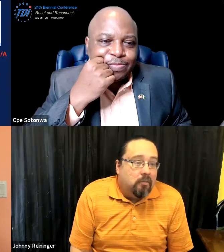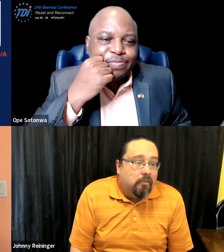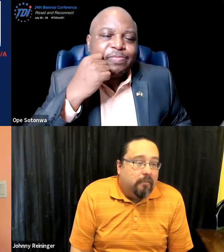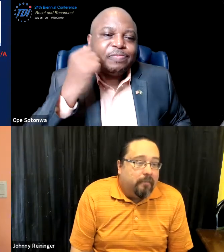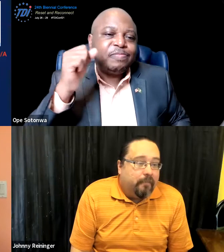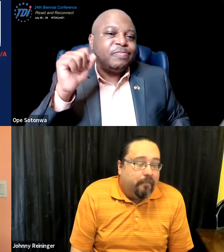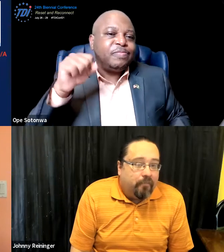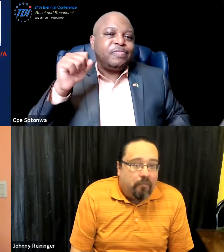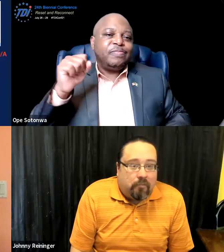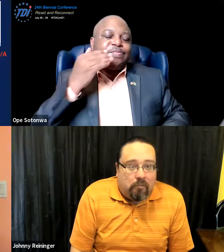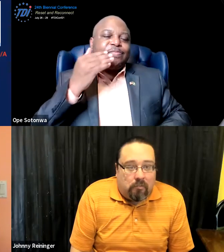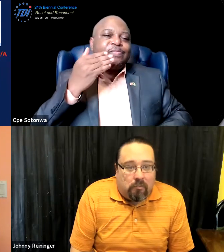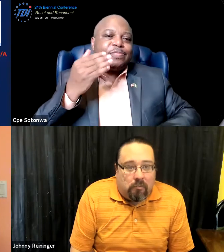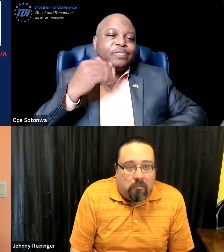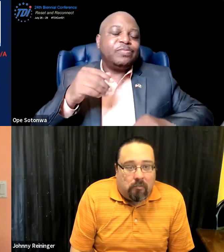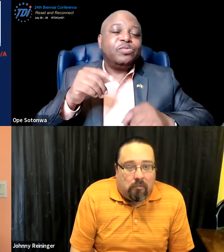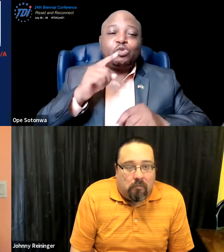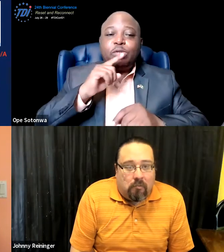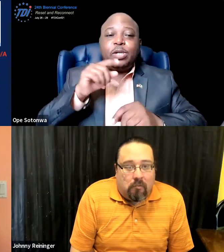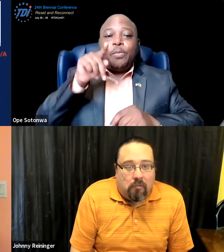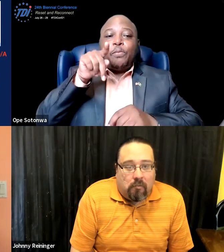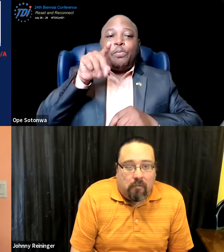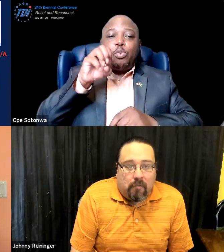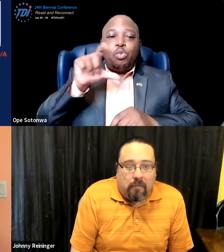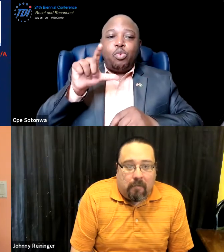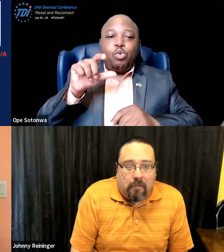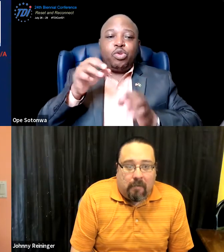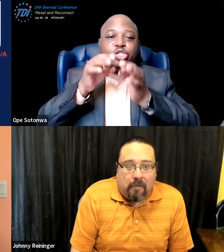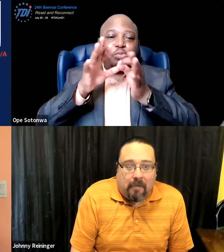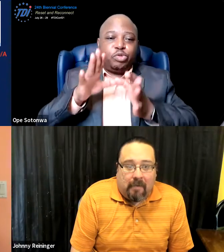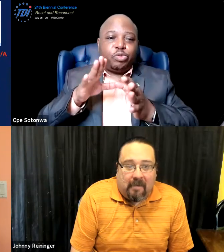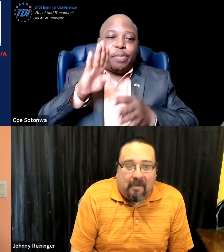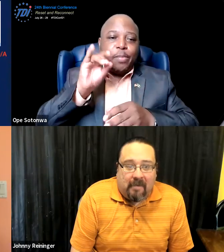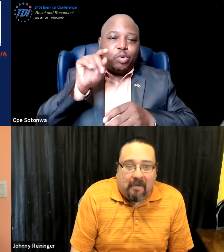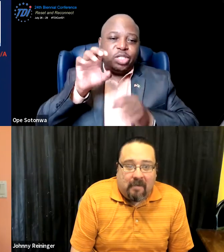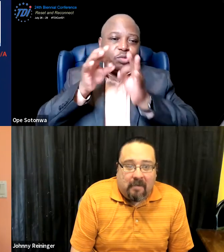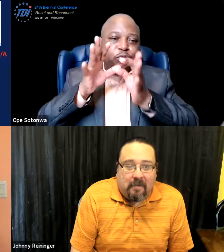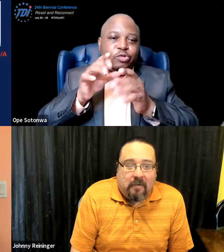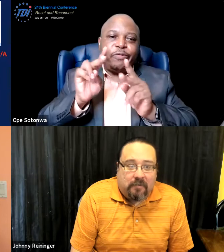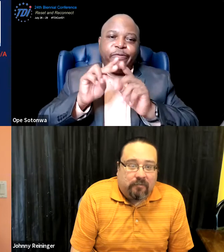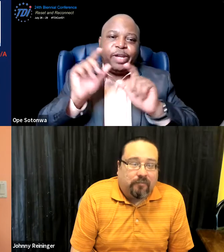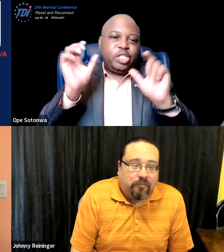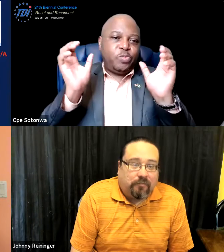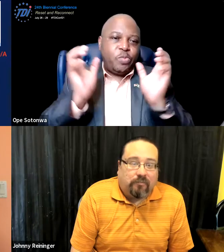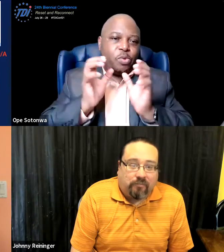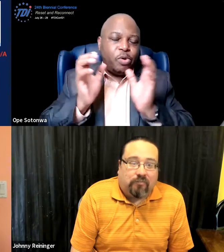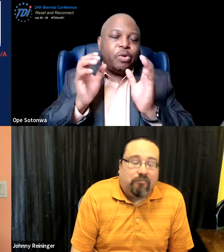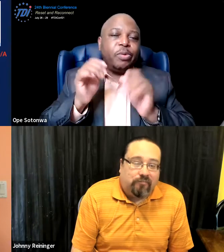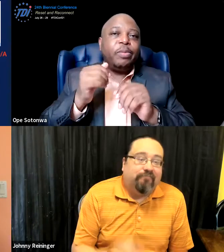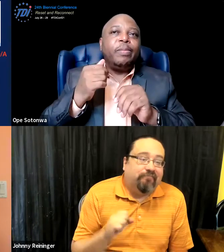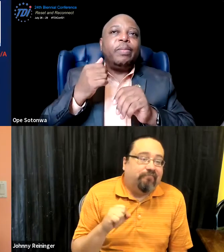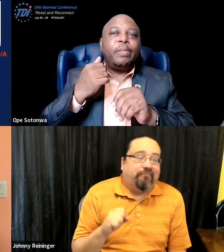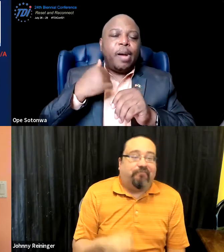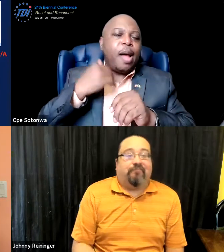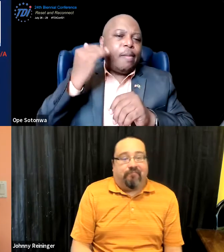recruit more BIPOC interpreters for us. Oh, thank you so much for that. Yeah, really, it's the pool of